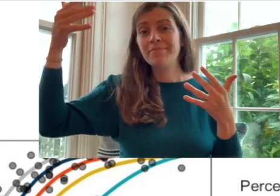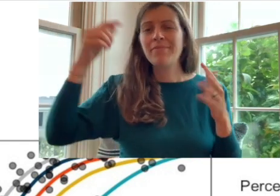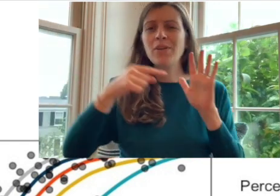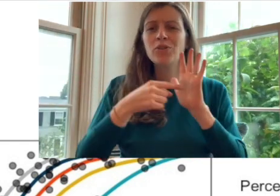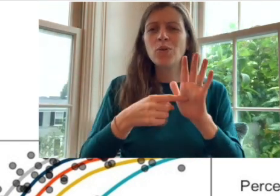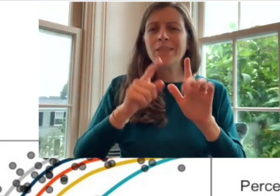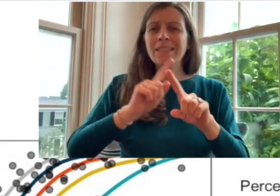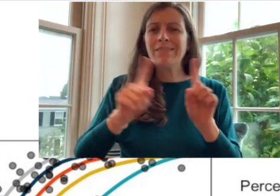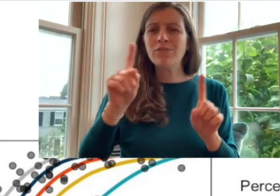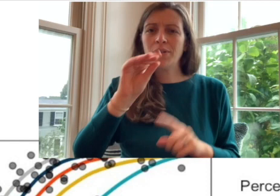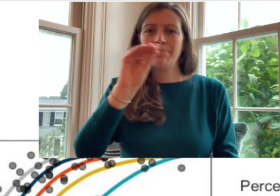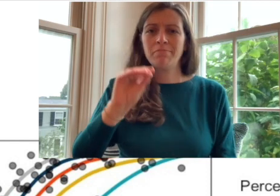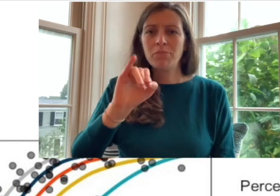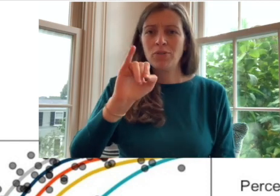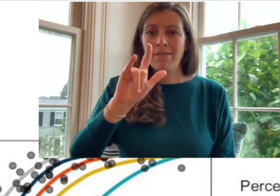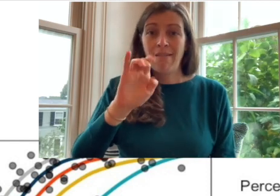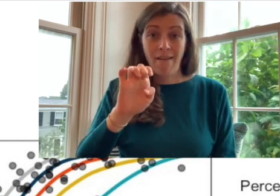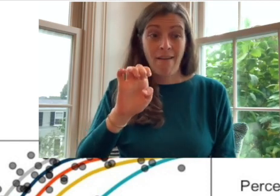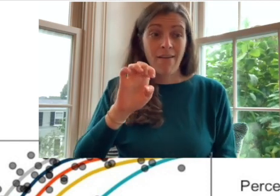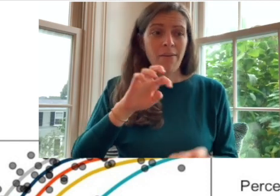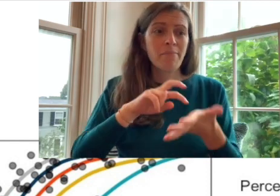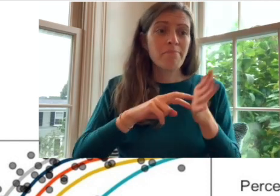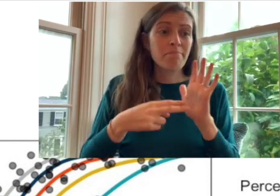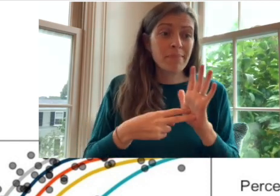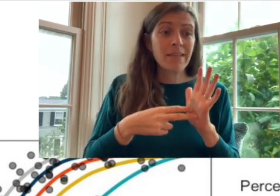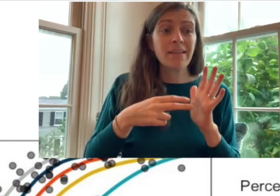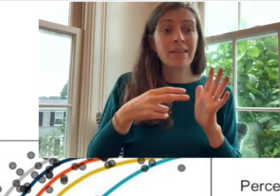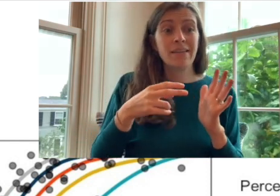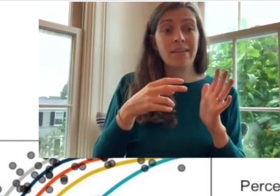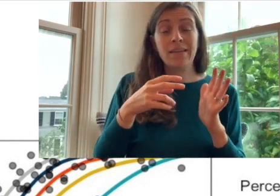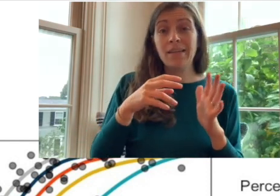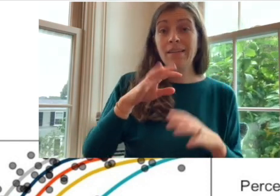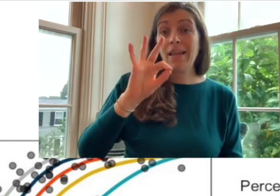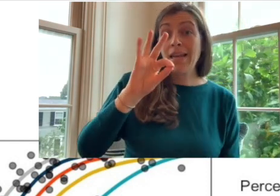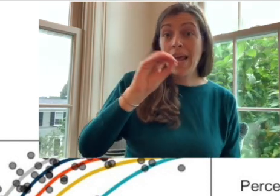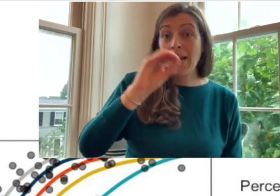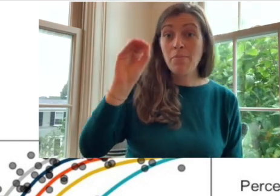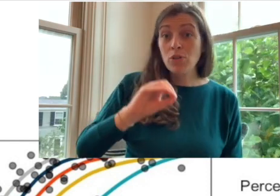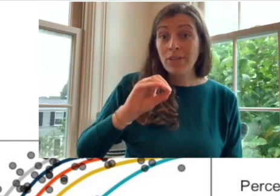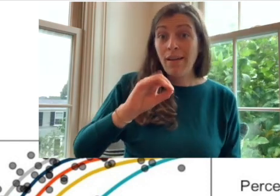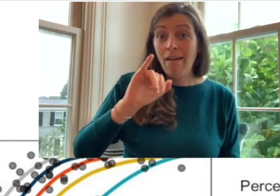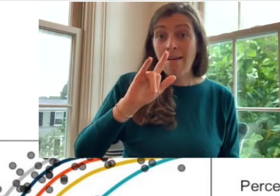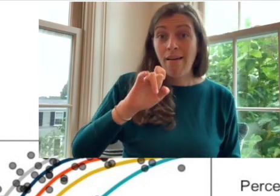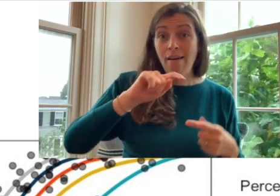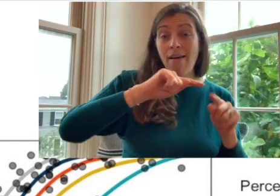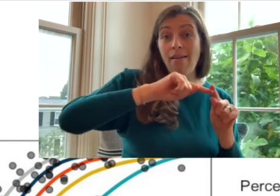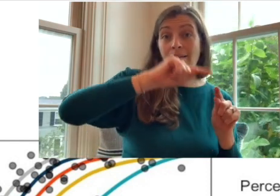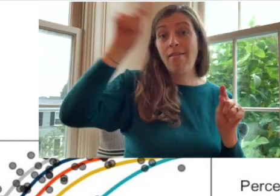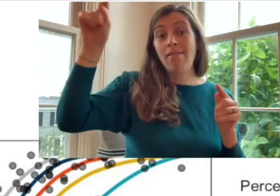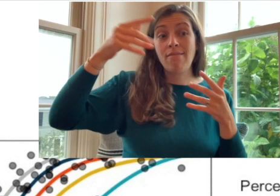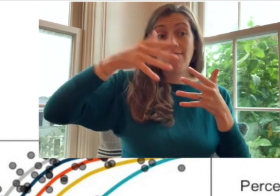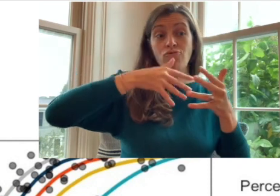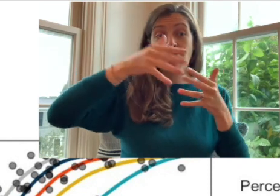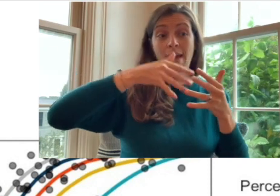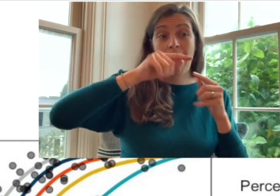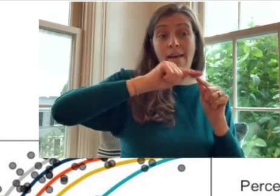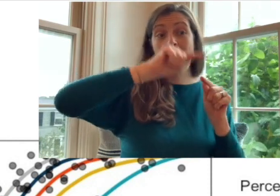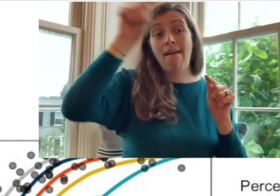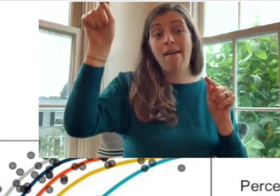age. The growth curves indicate the percentile, so the 90th percentile is marked in gray,